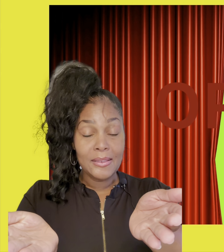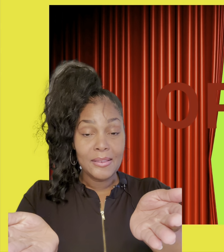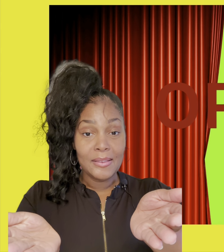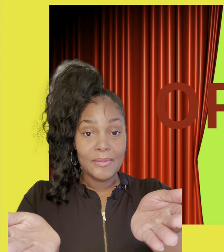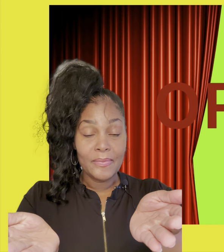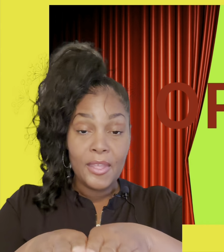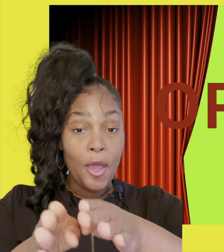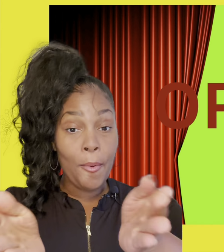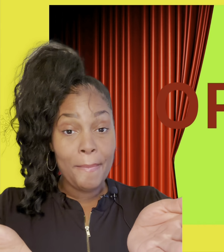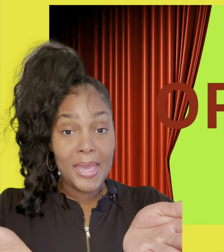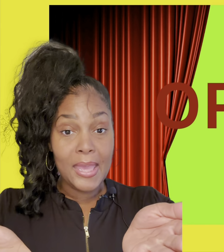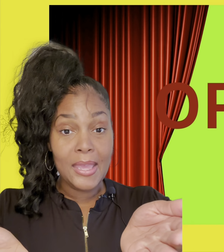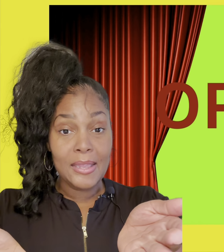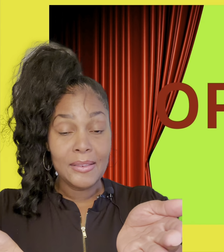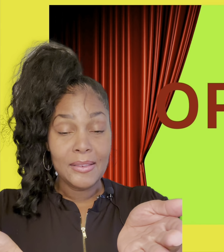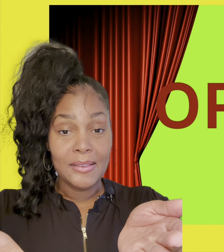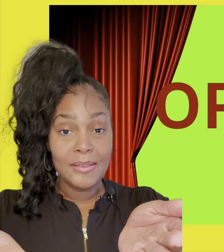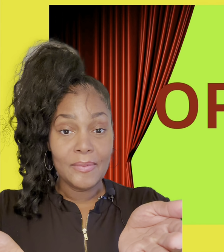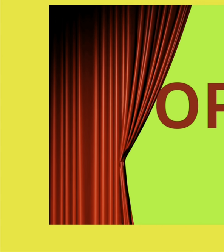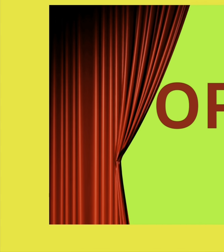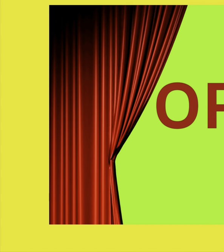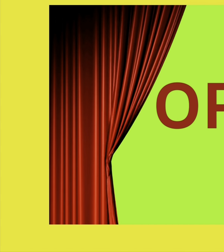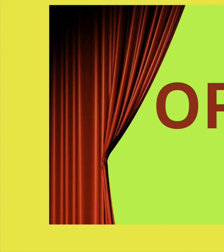Open, open,